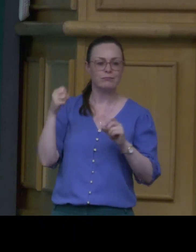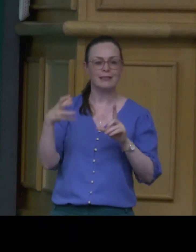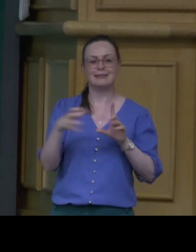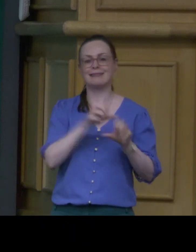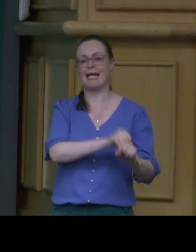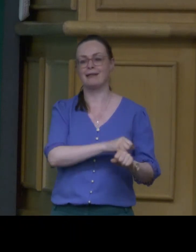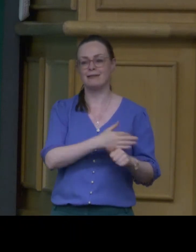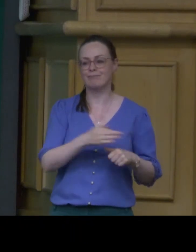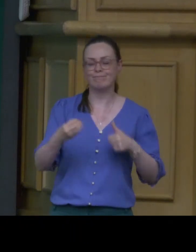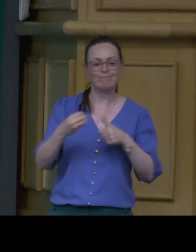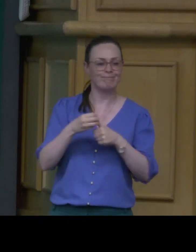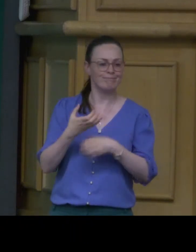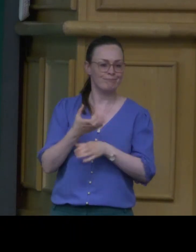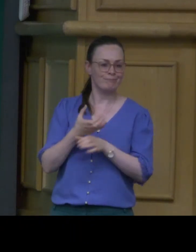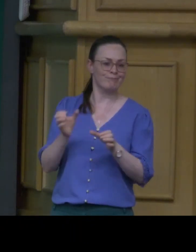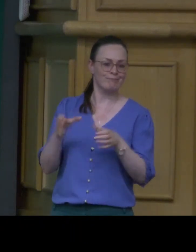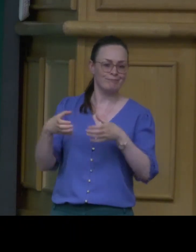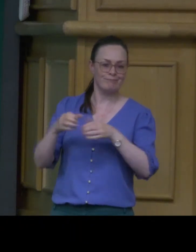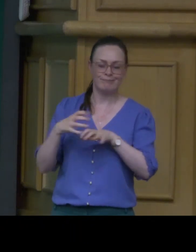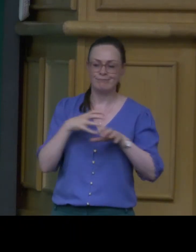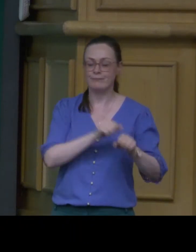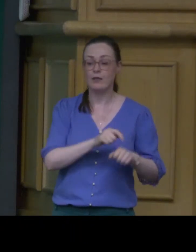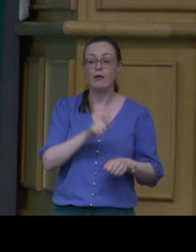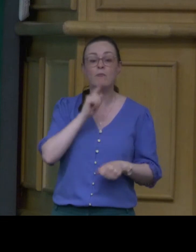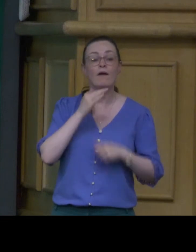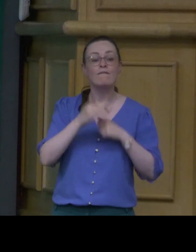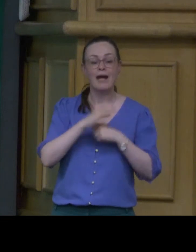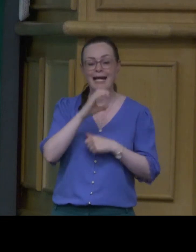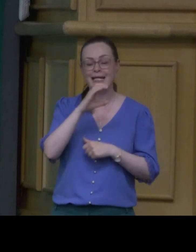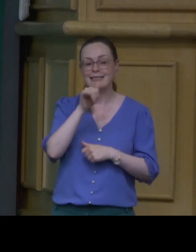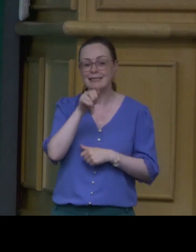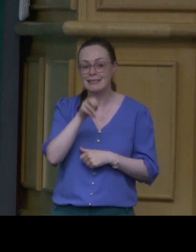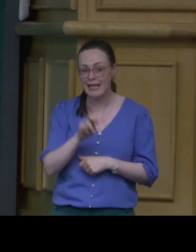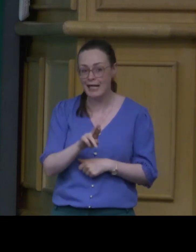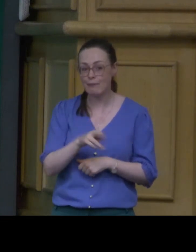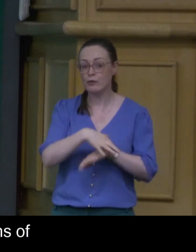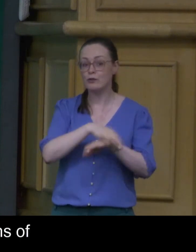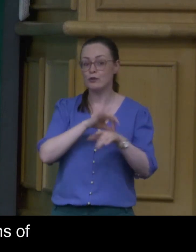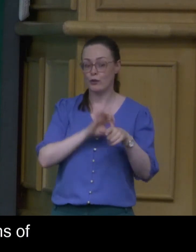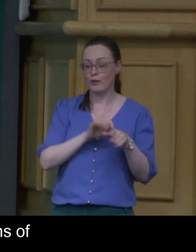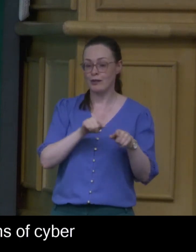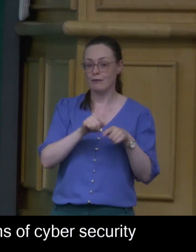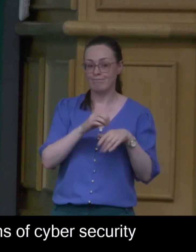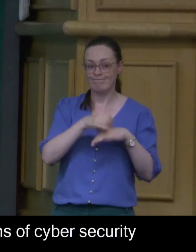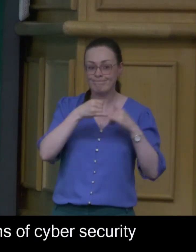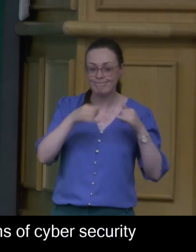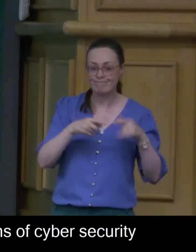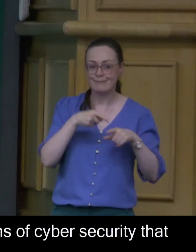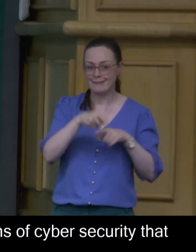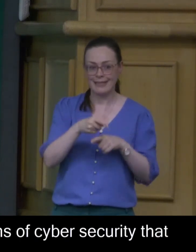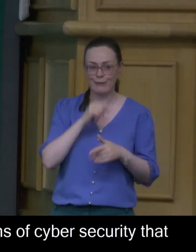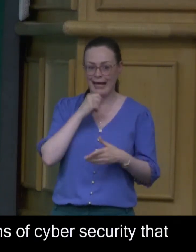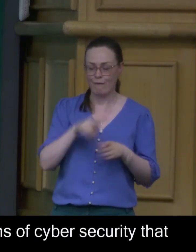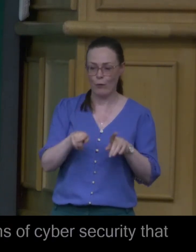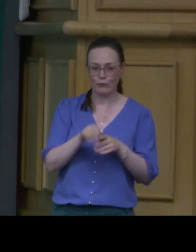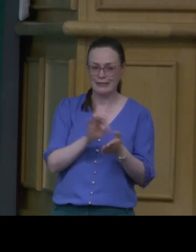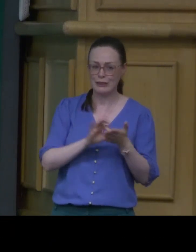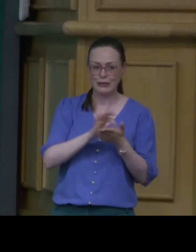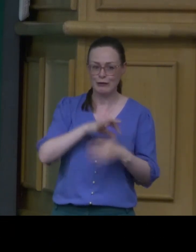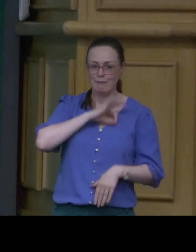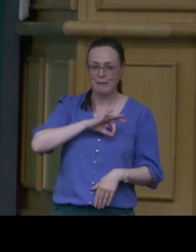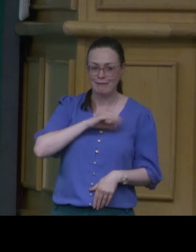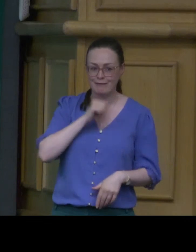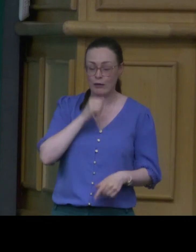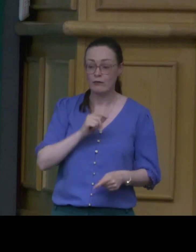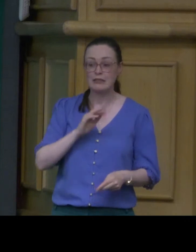another regime. But in terms of cybersecurity, that geographic advantage does not exist. If anything,